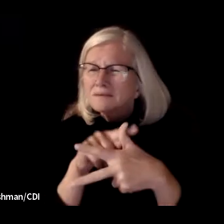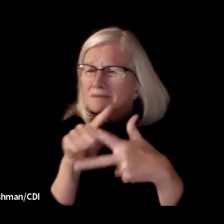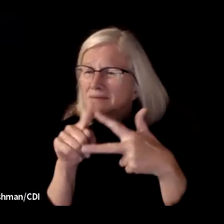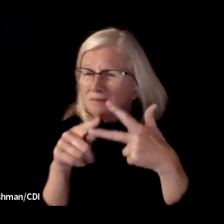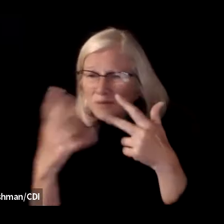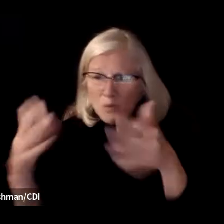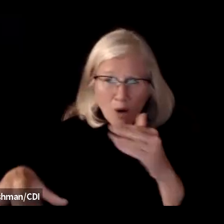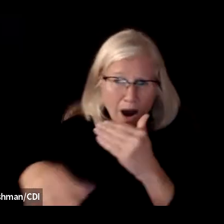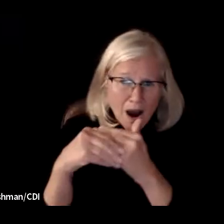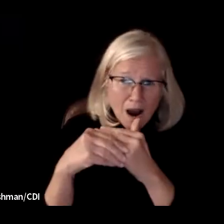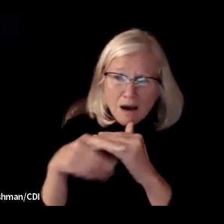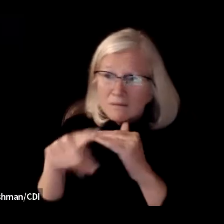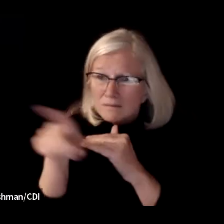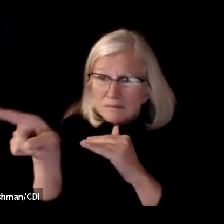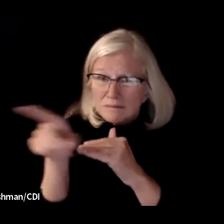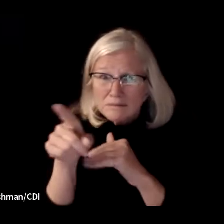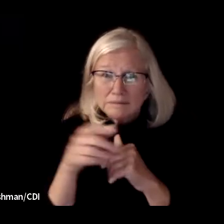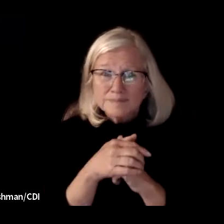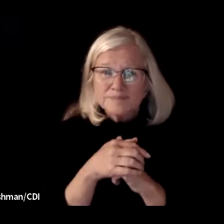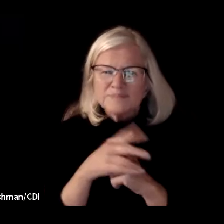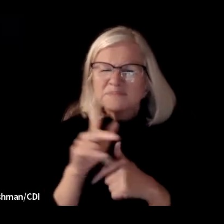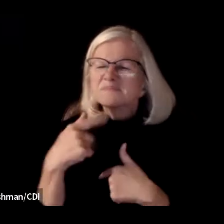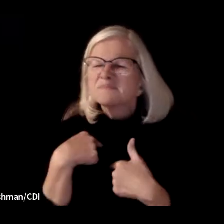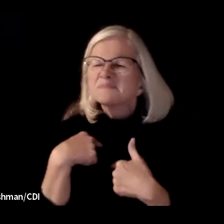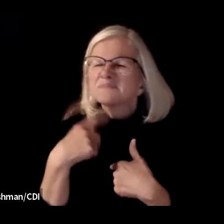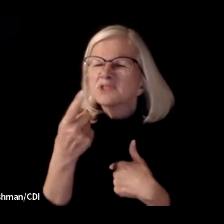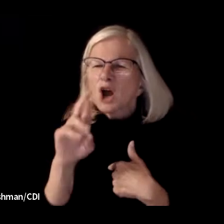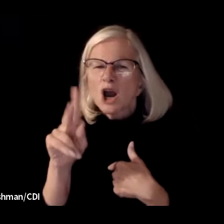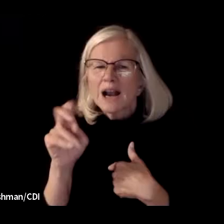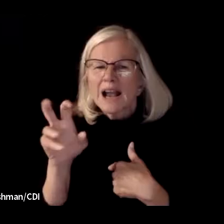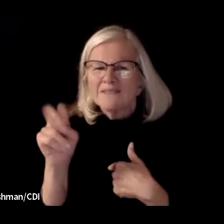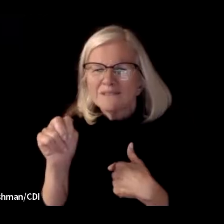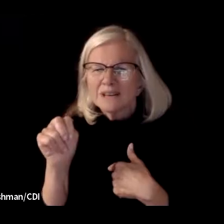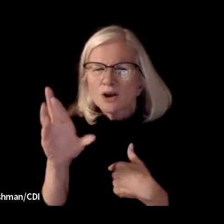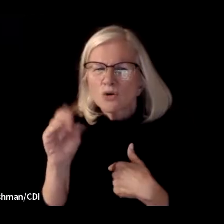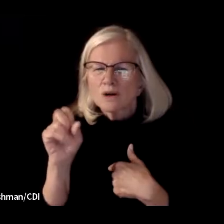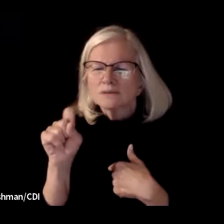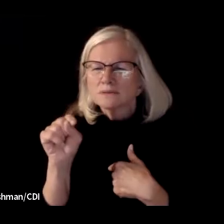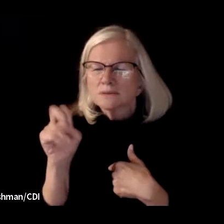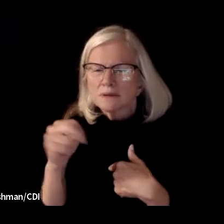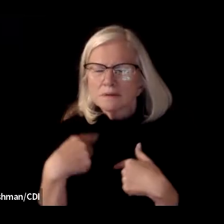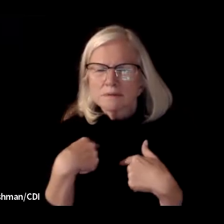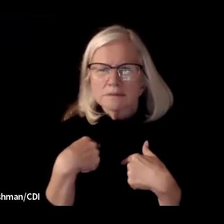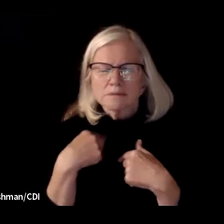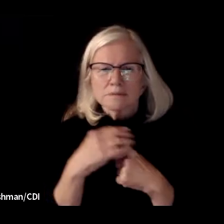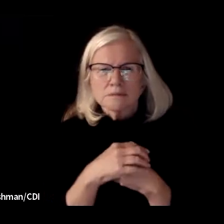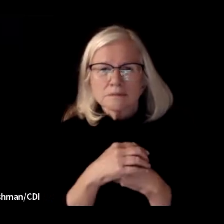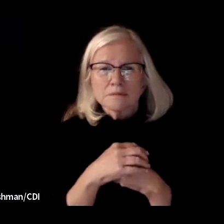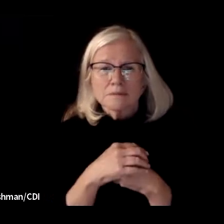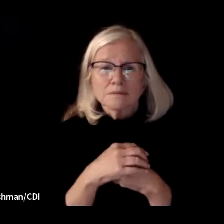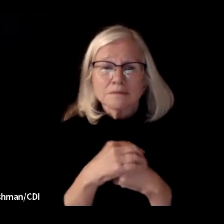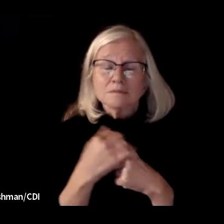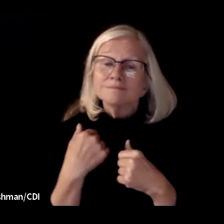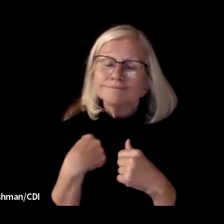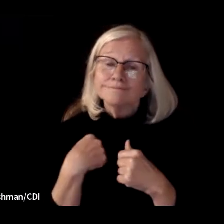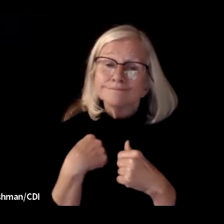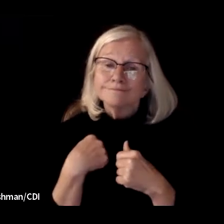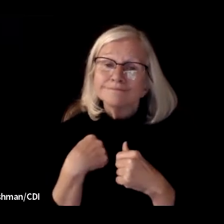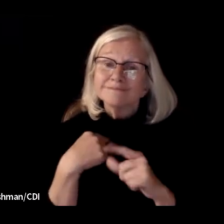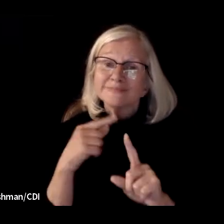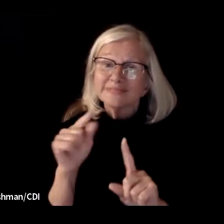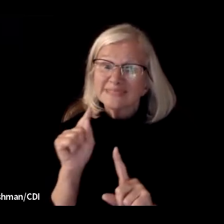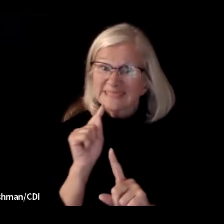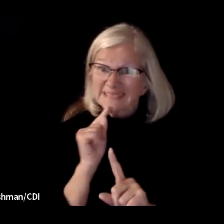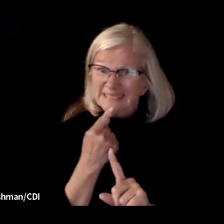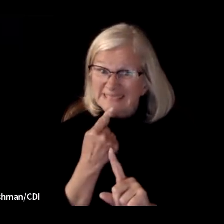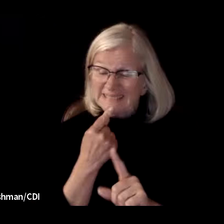would tell you, this is Kevin Crossan again. I would tell you that, interestingly enough, the acuity and the severity of the illness that we're